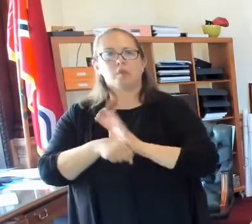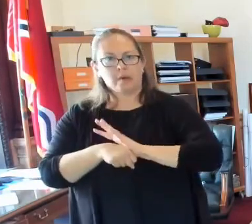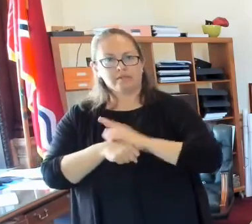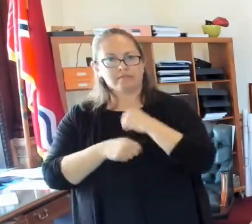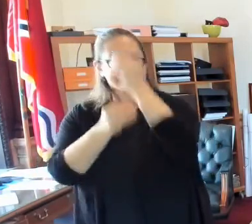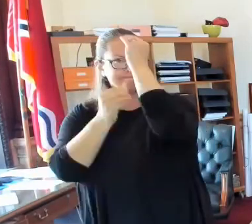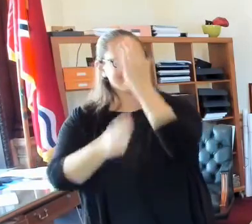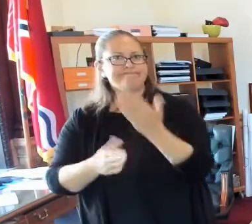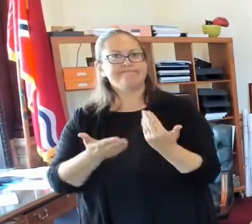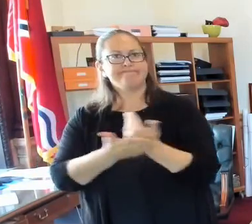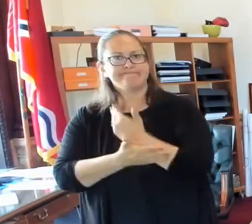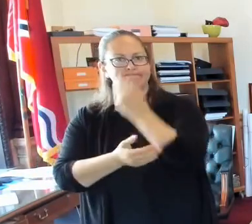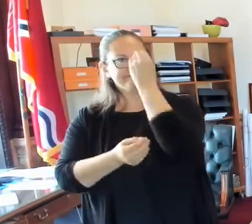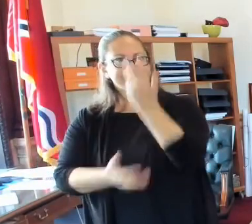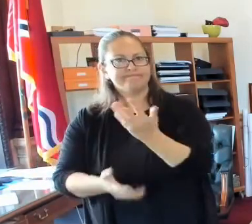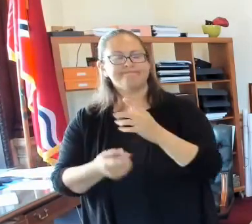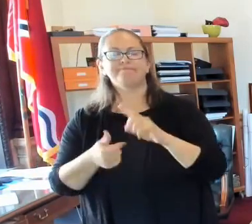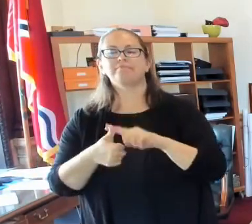is,